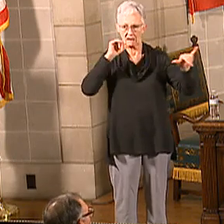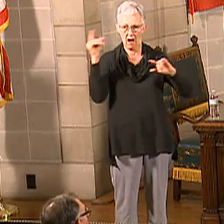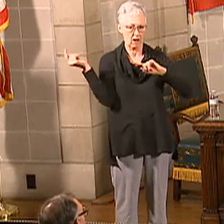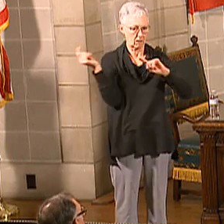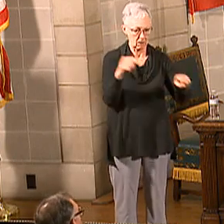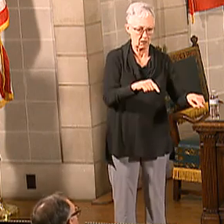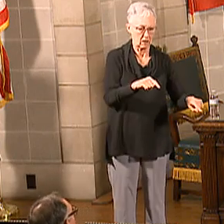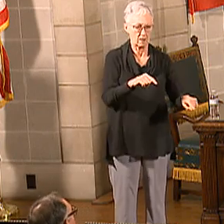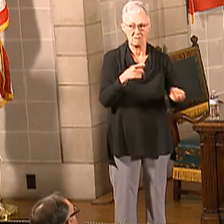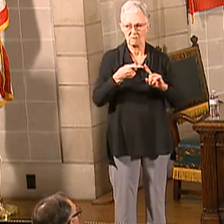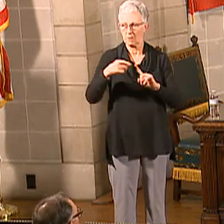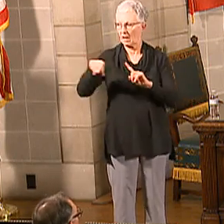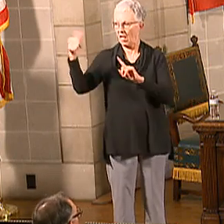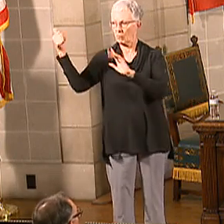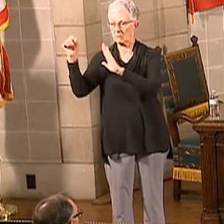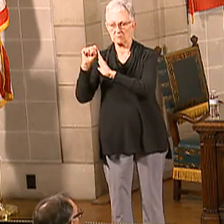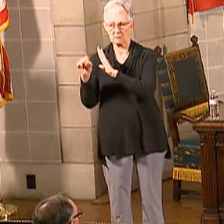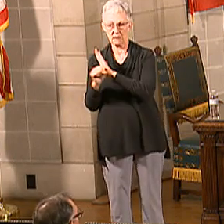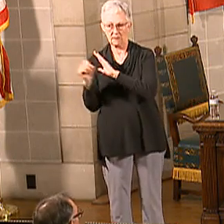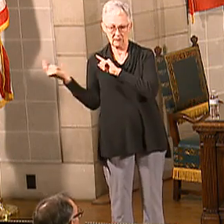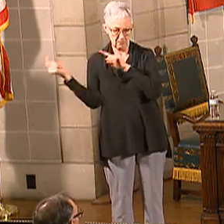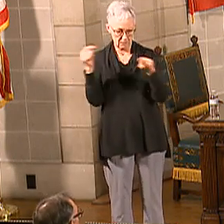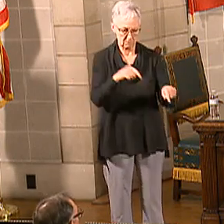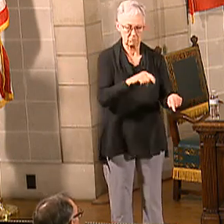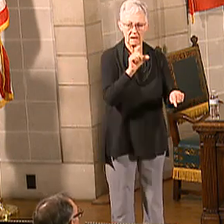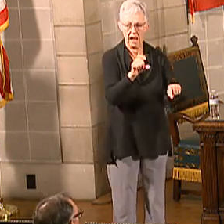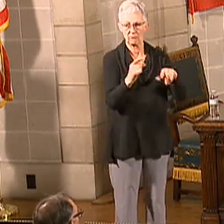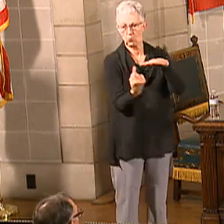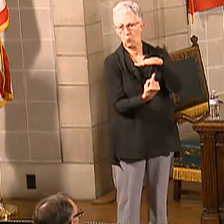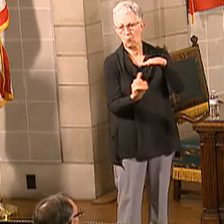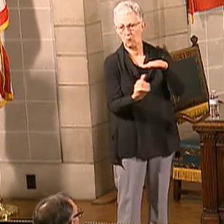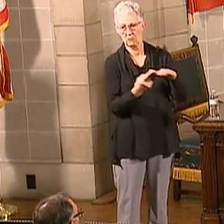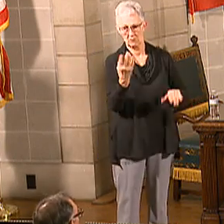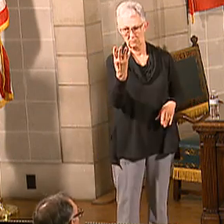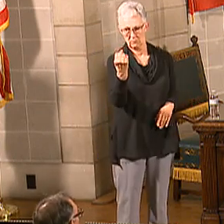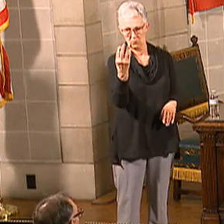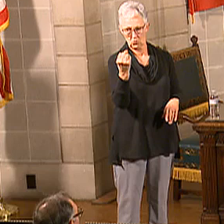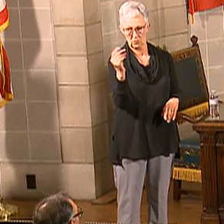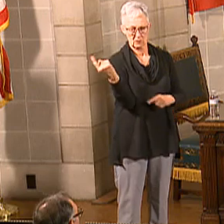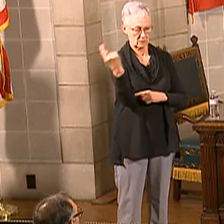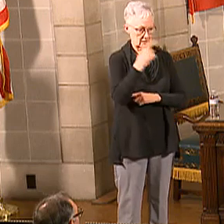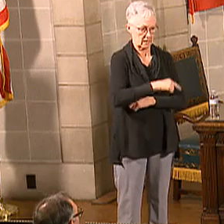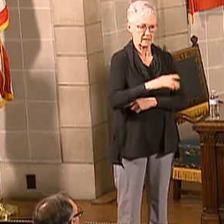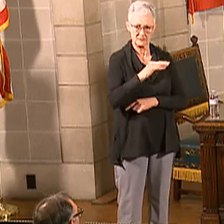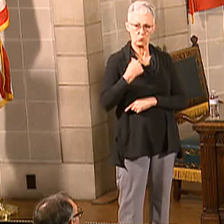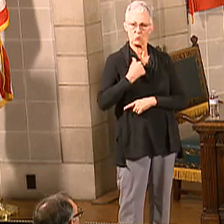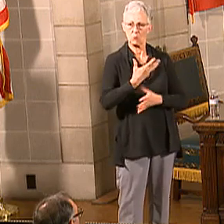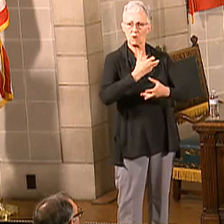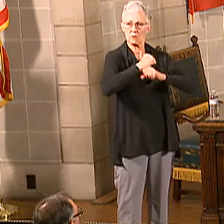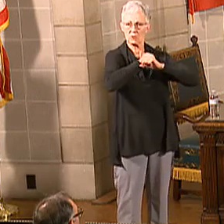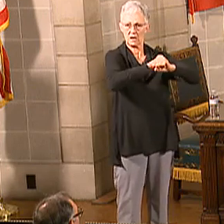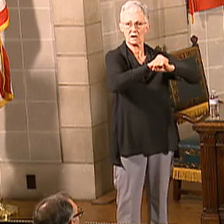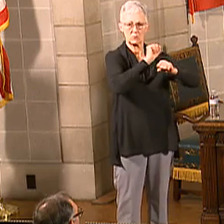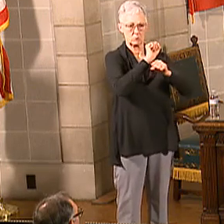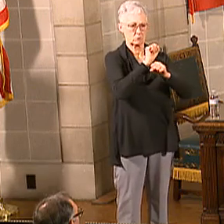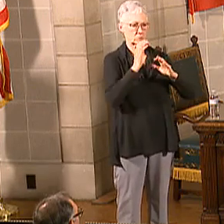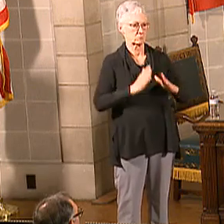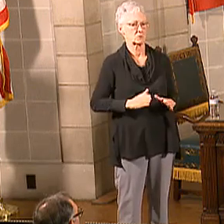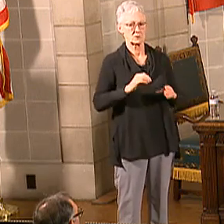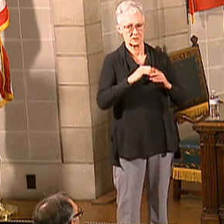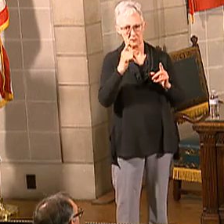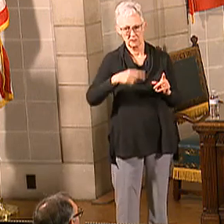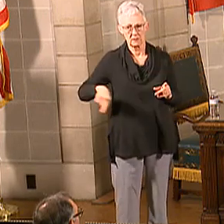So all the facilities, and it's also an effort, obviously, to protect our teammates at state government as well as our customers. Again, with